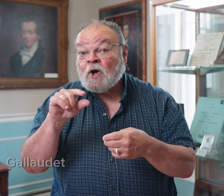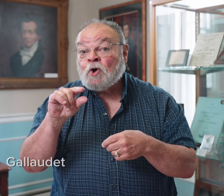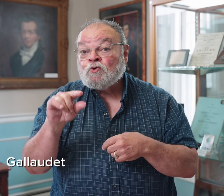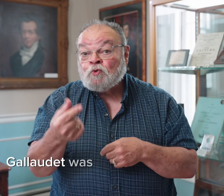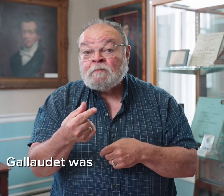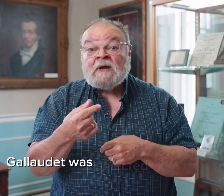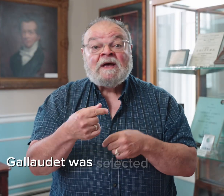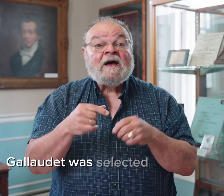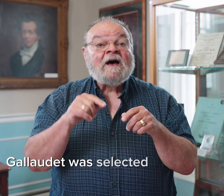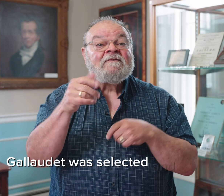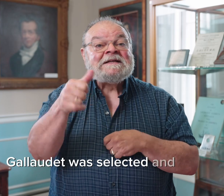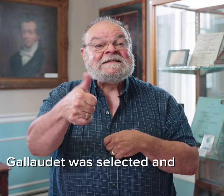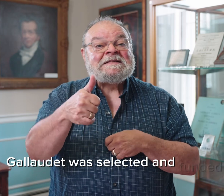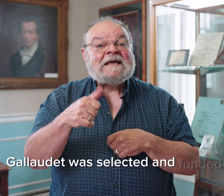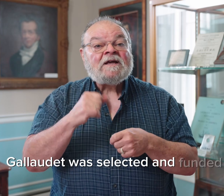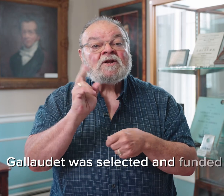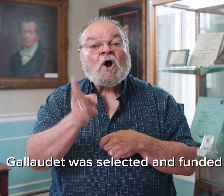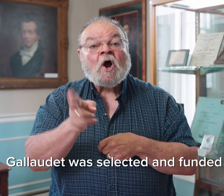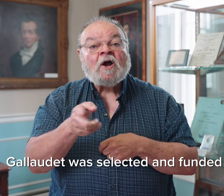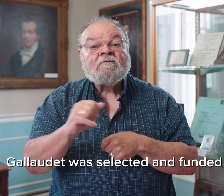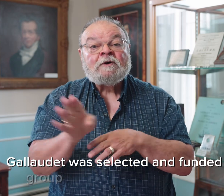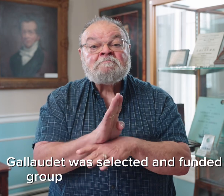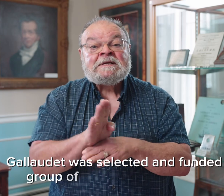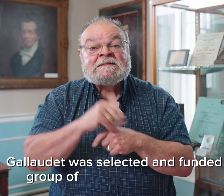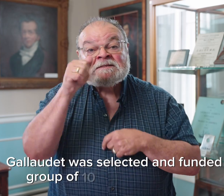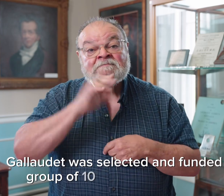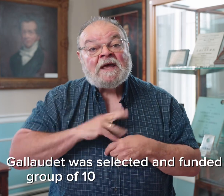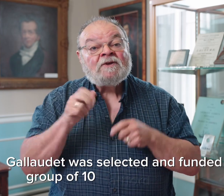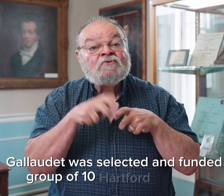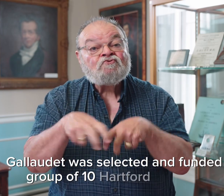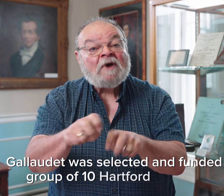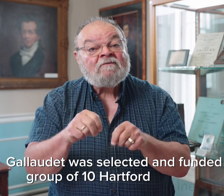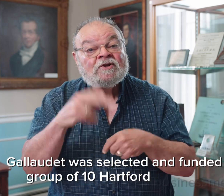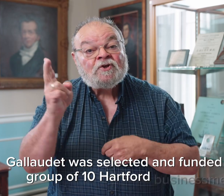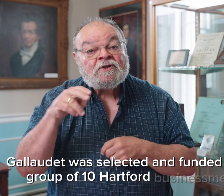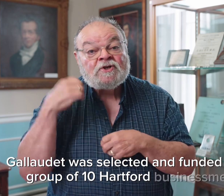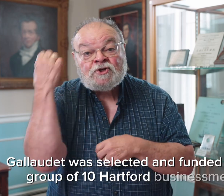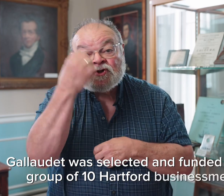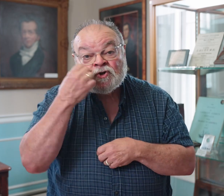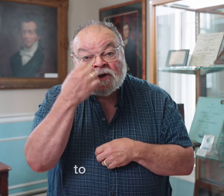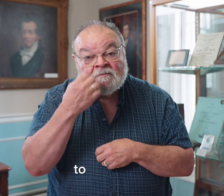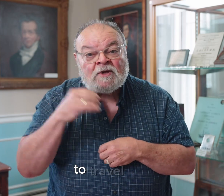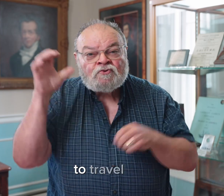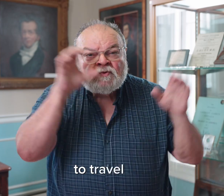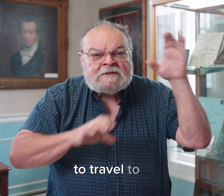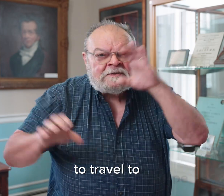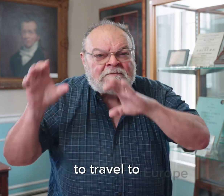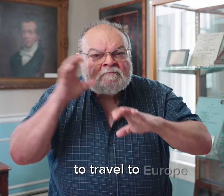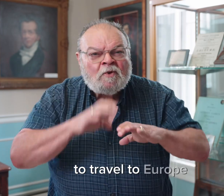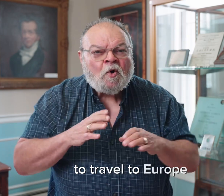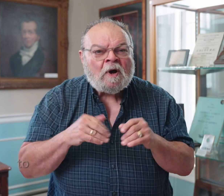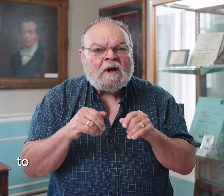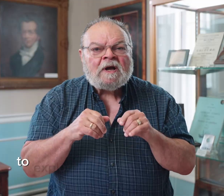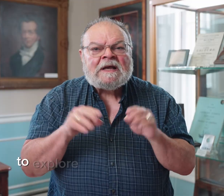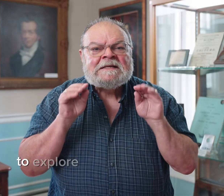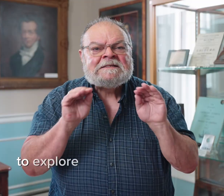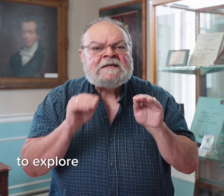Gallaudet was selected and funded by a group of 10 Hartford businessmen to travel to Europe to explore